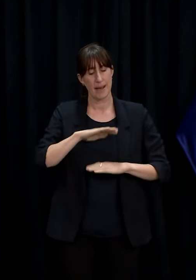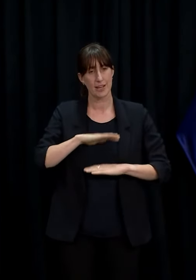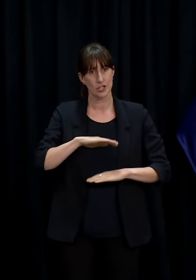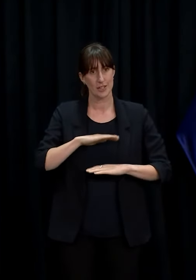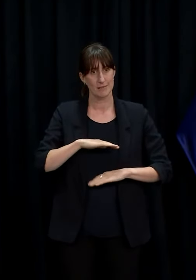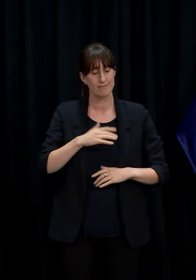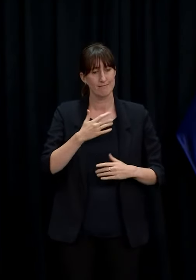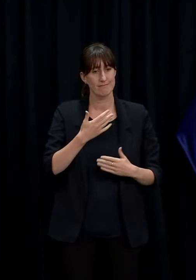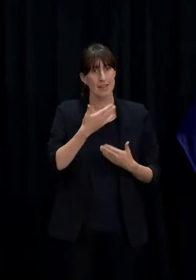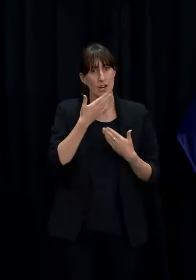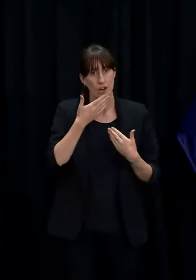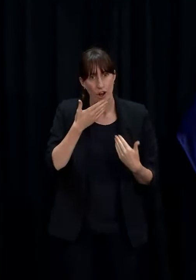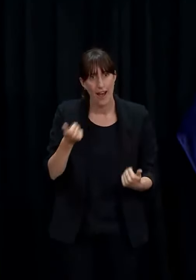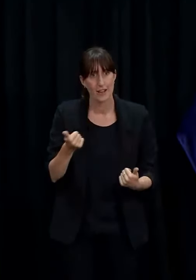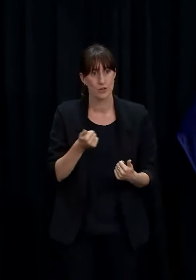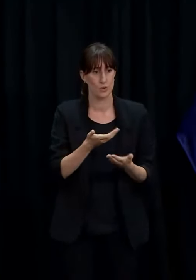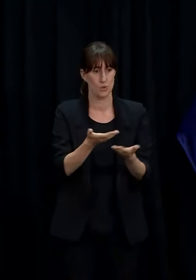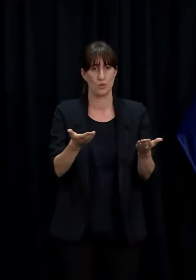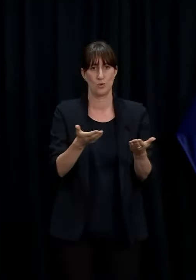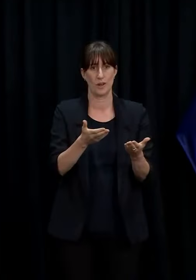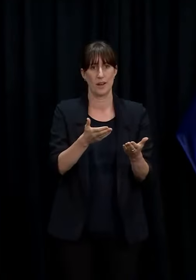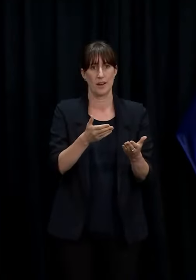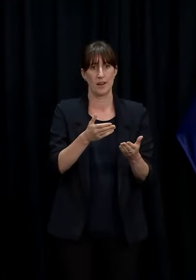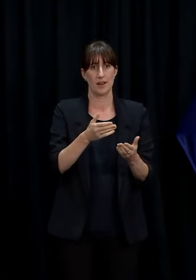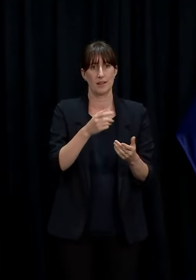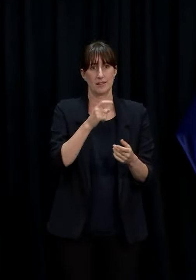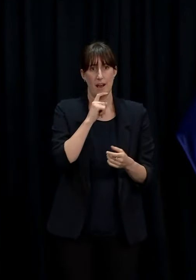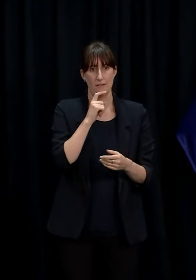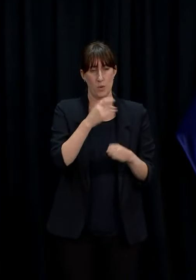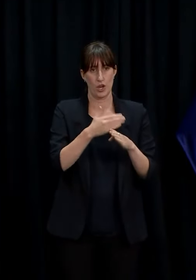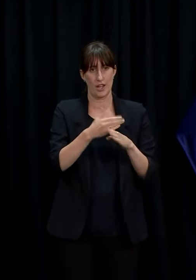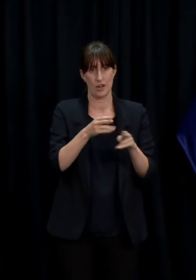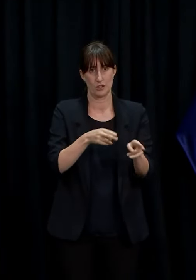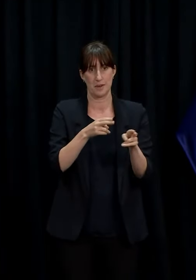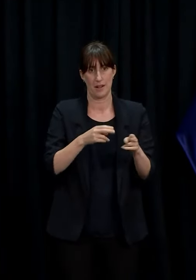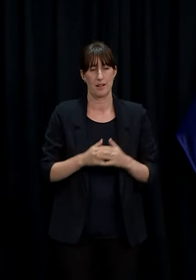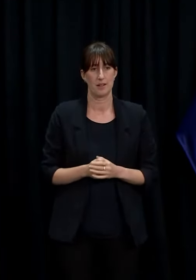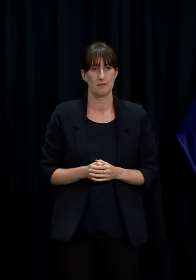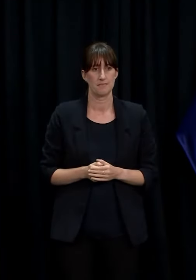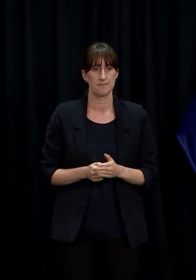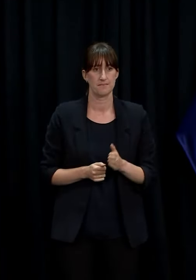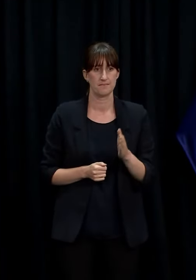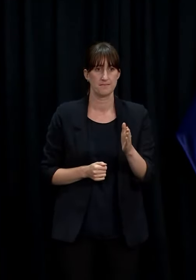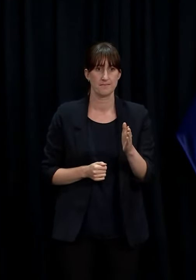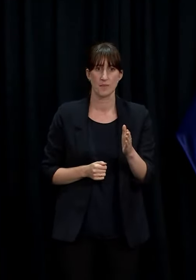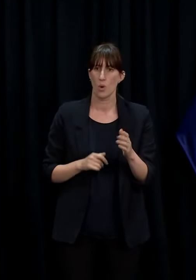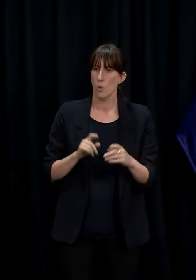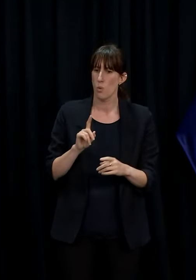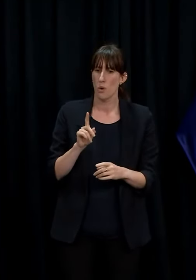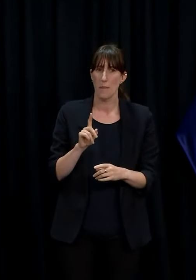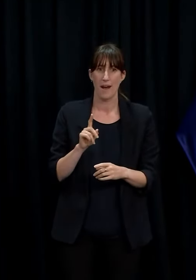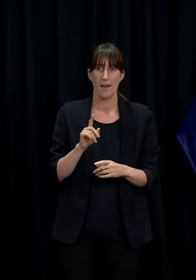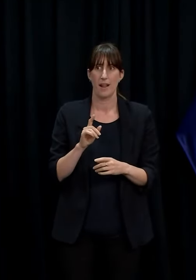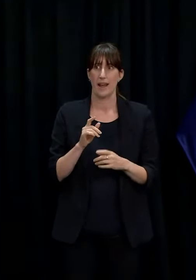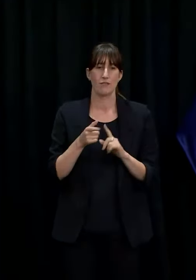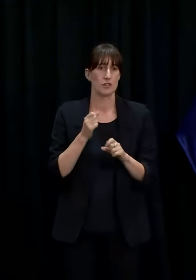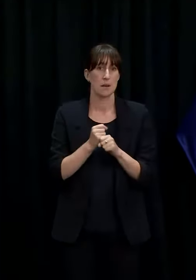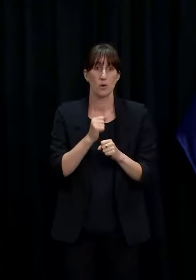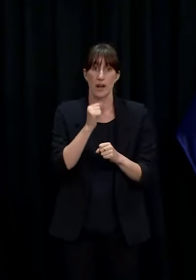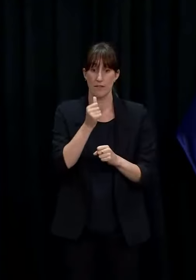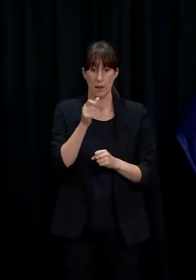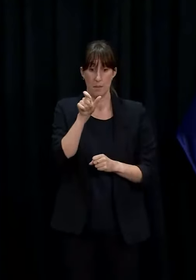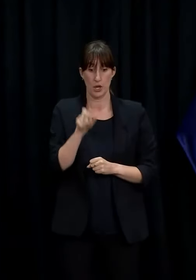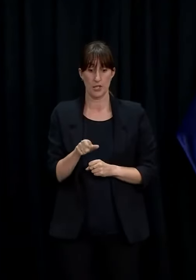are absolutely doing everything they can to support people who need that care. Some kind of like rat tests, masks on arrival,